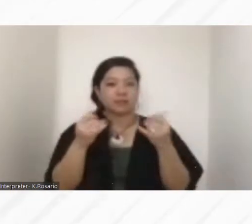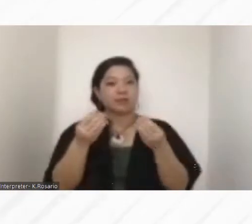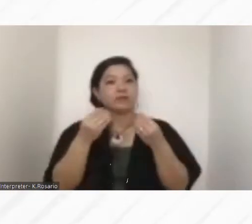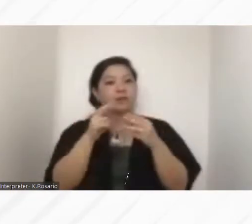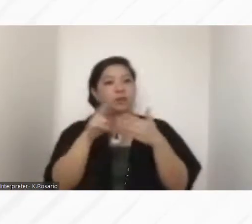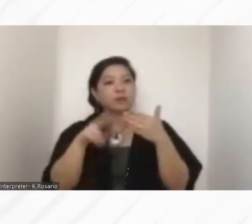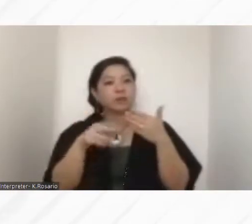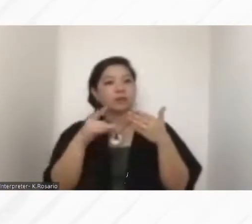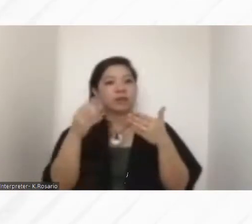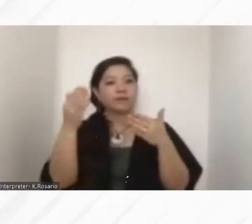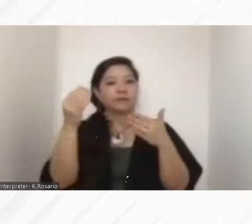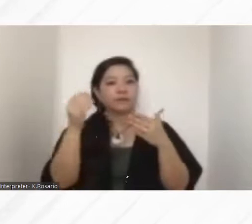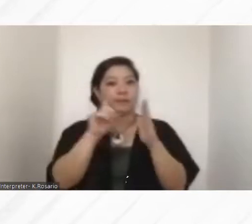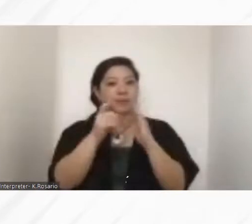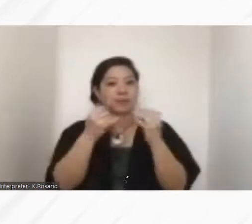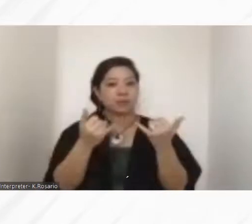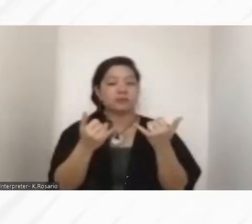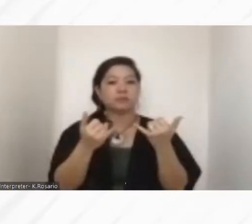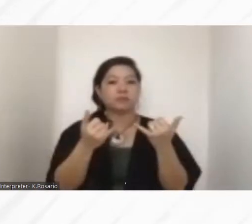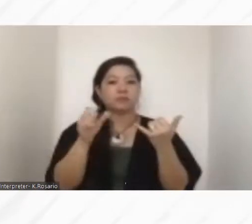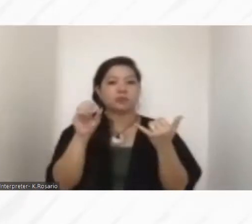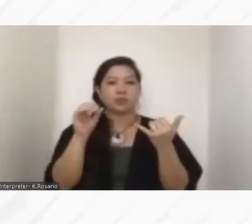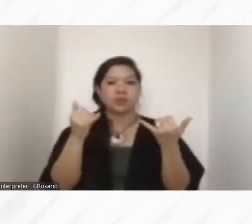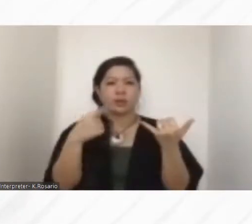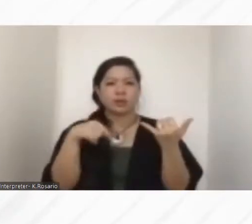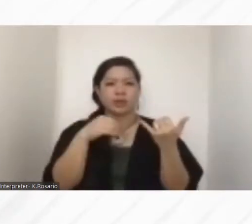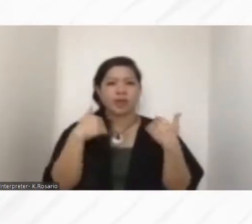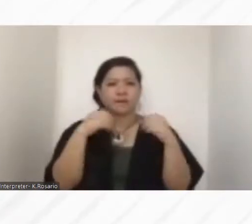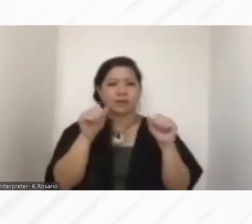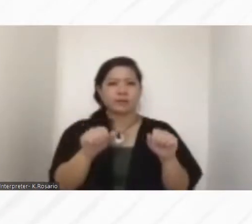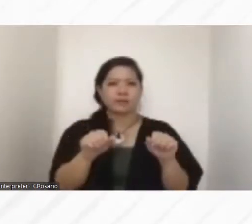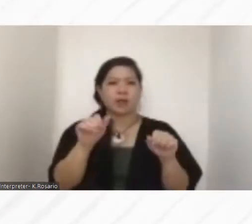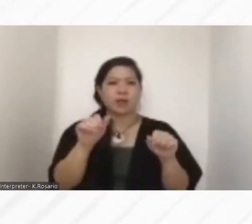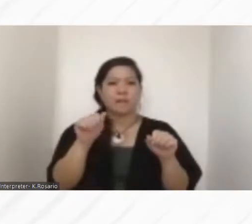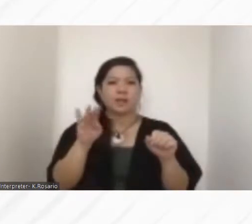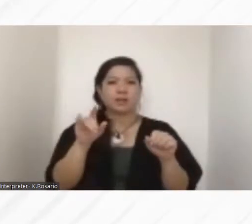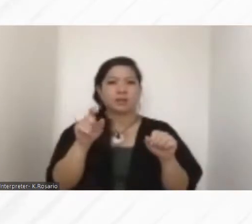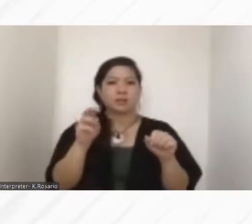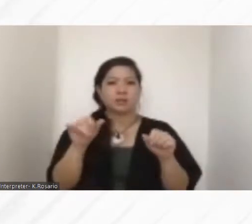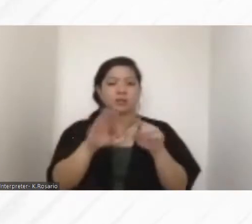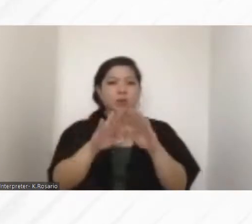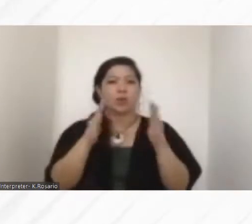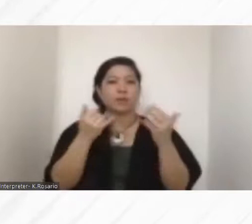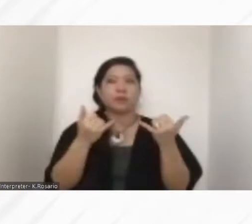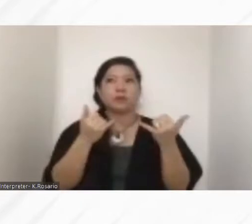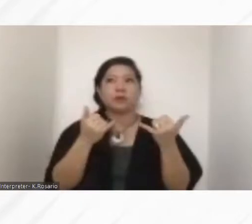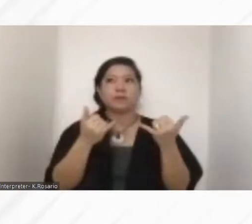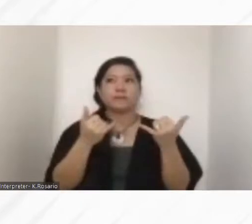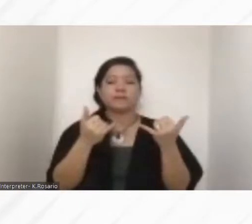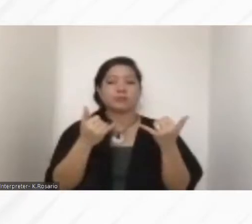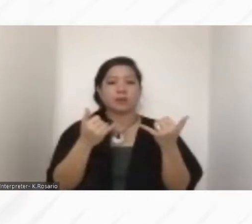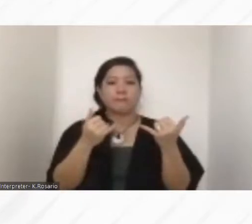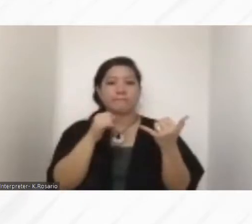in 15 minutes. So we have the ability to be able to open, again, in a